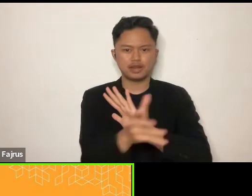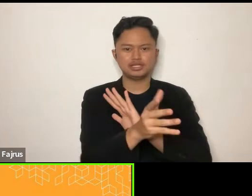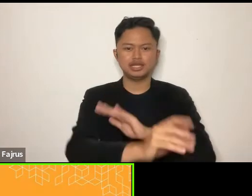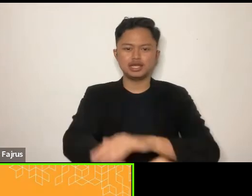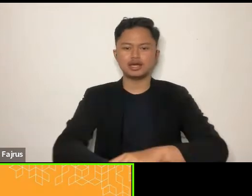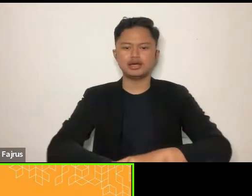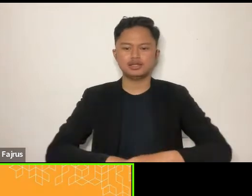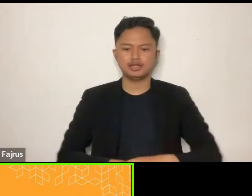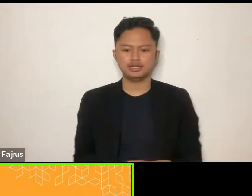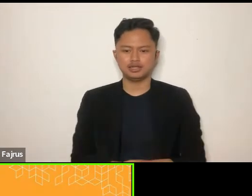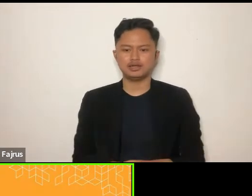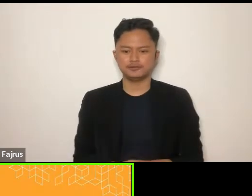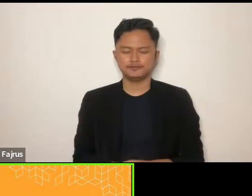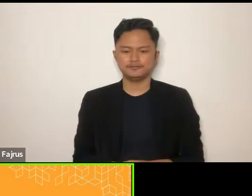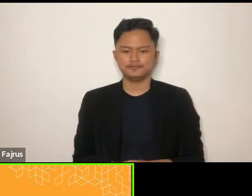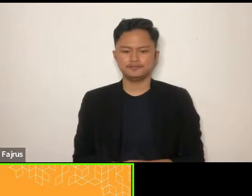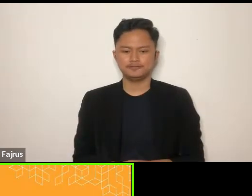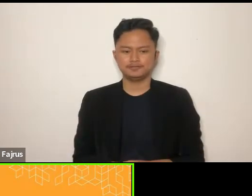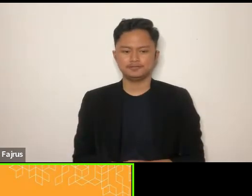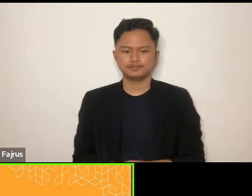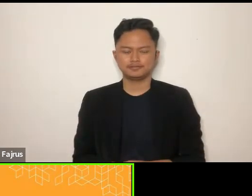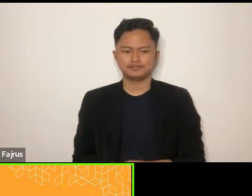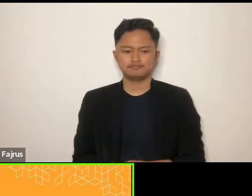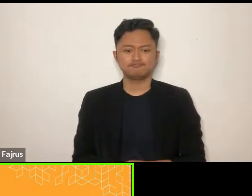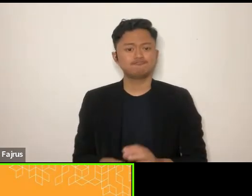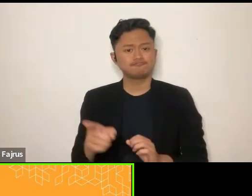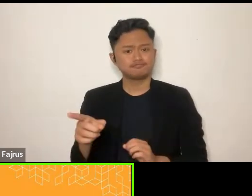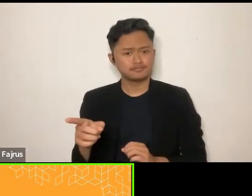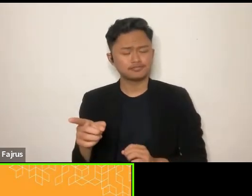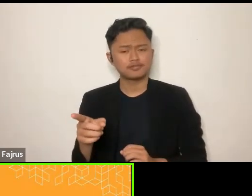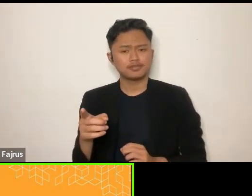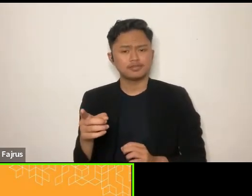And next is